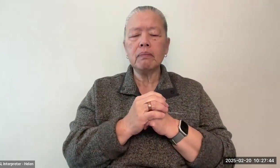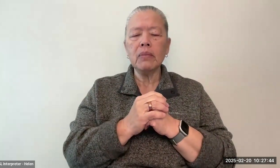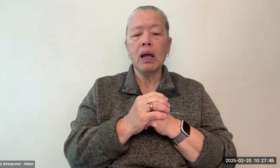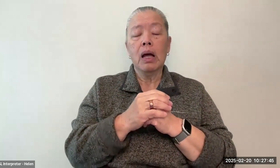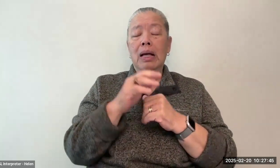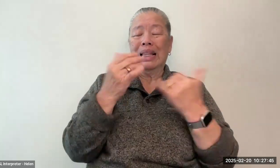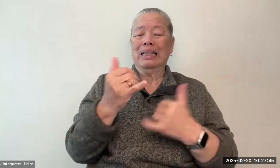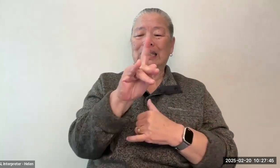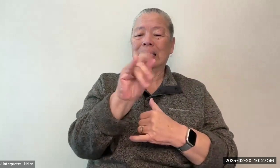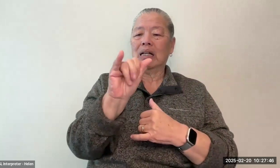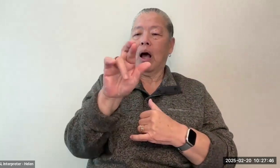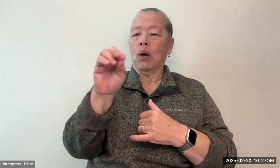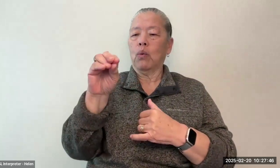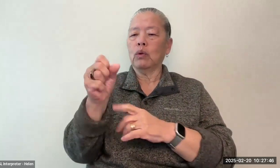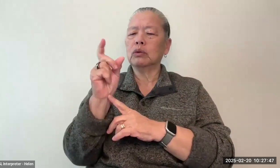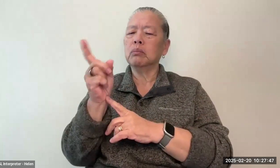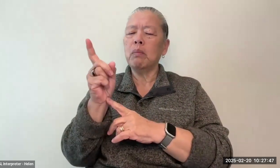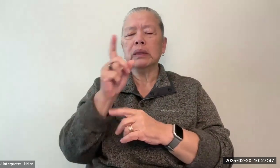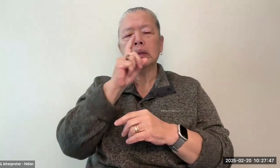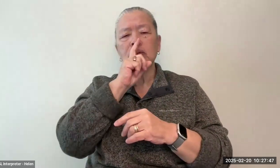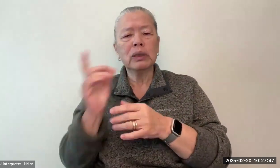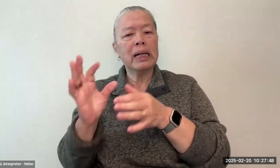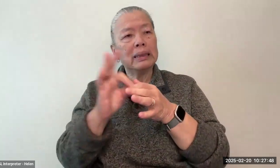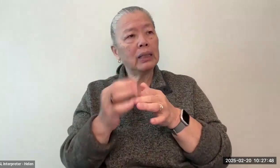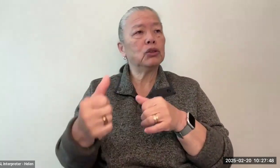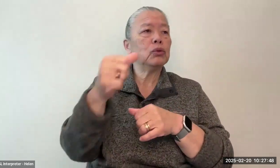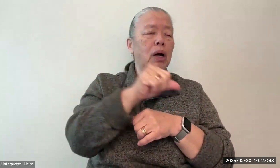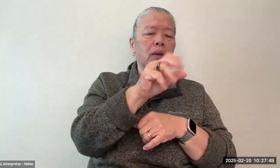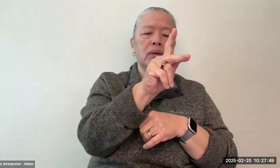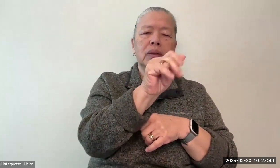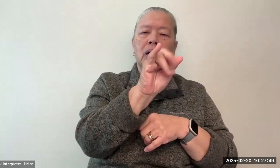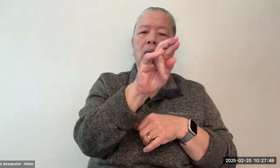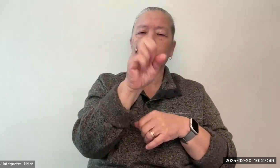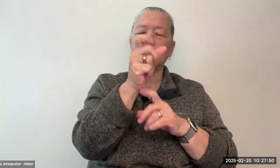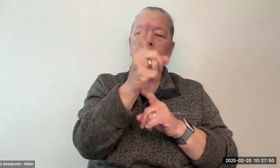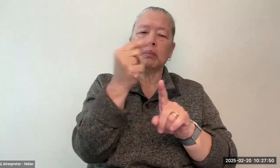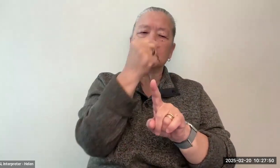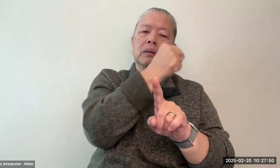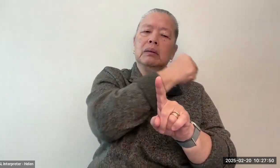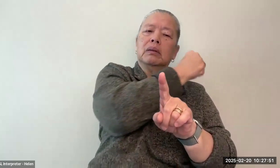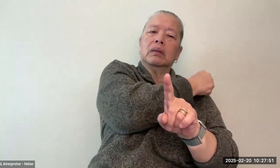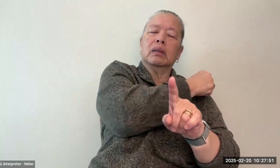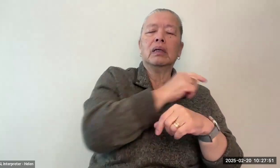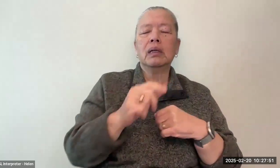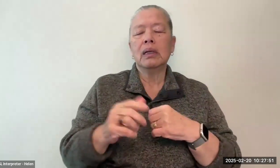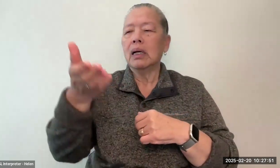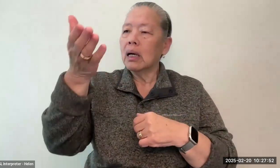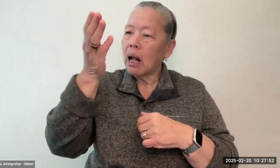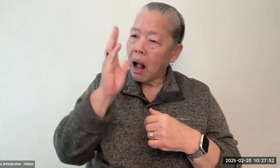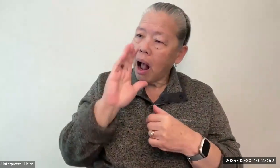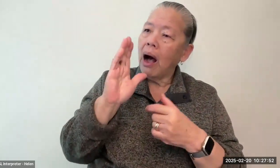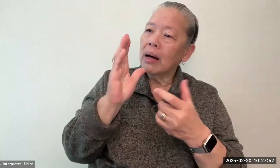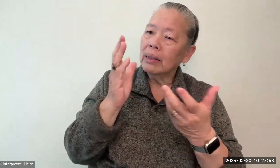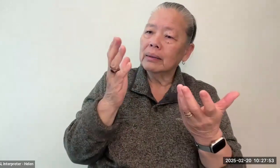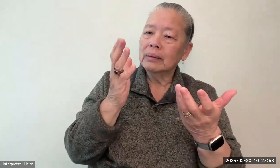line of Kairos moments throughout UMC history, as the Church has repeatedly encouraged God's invitation to